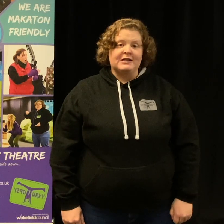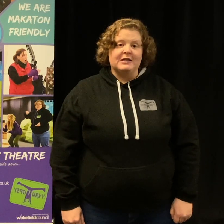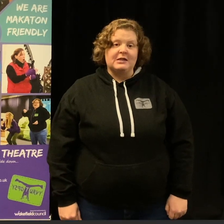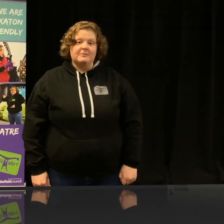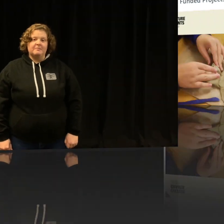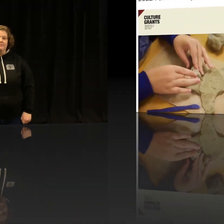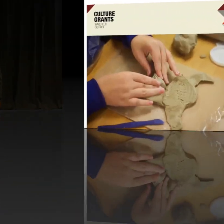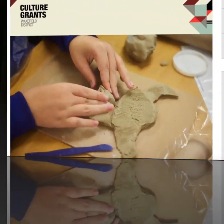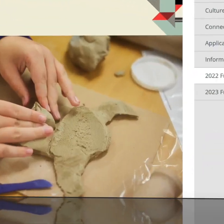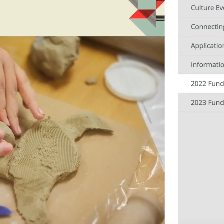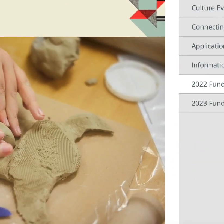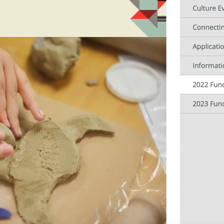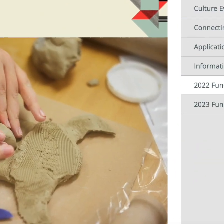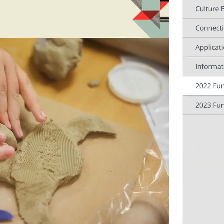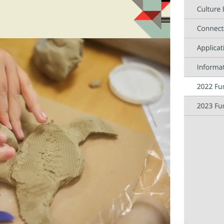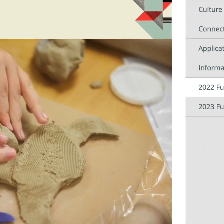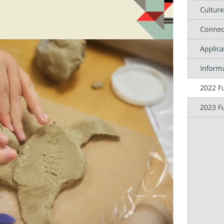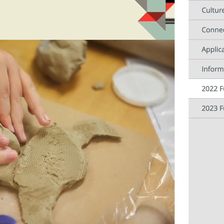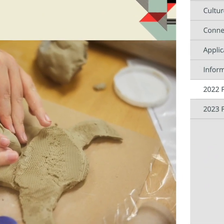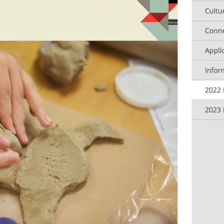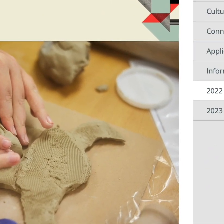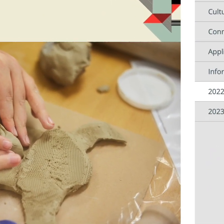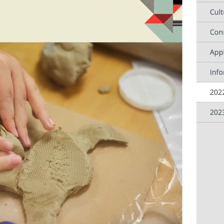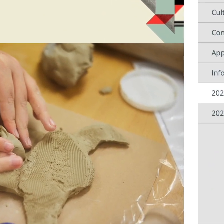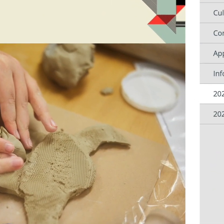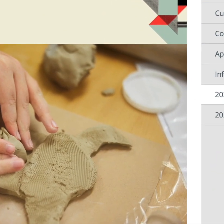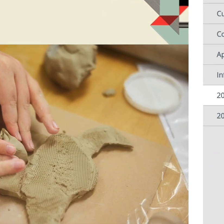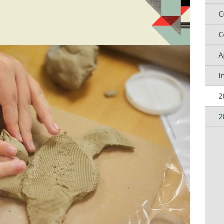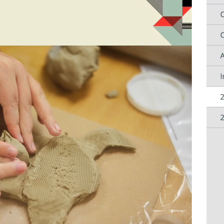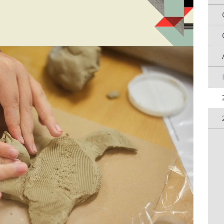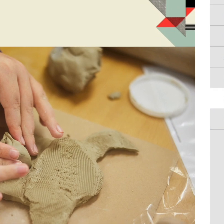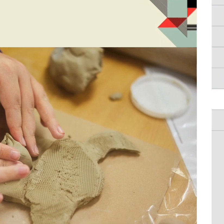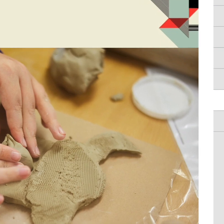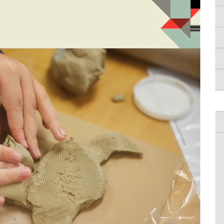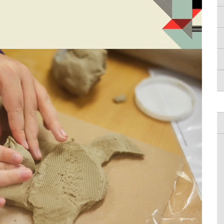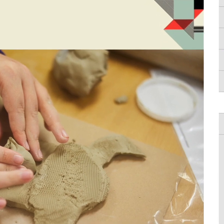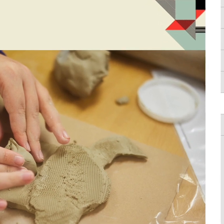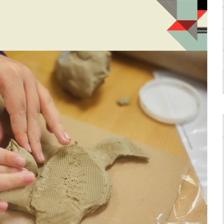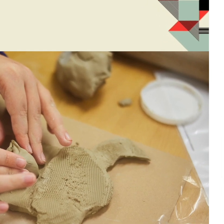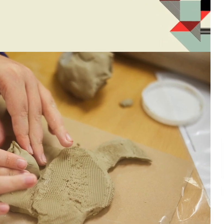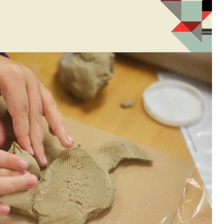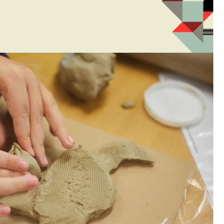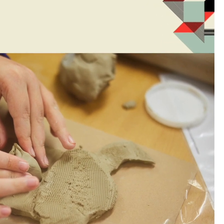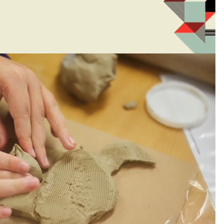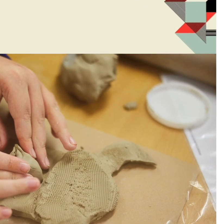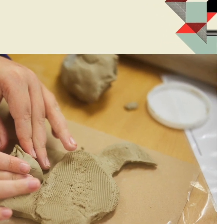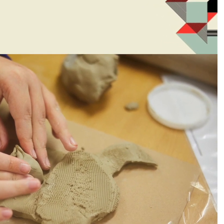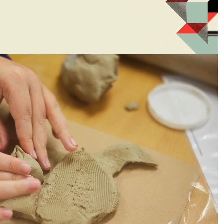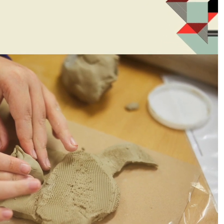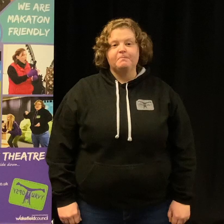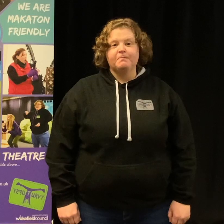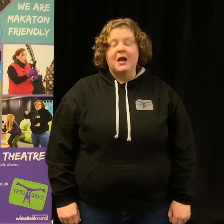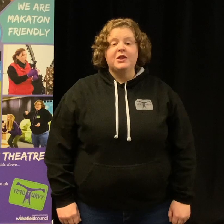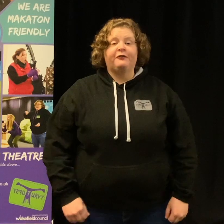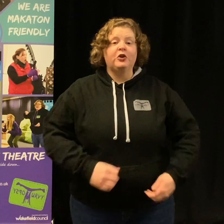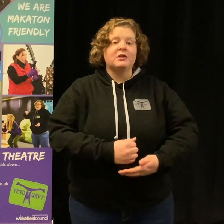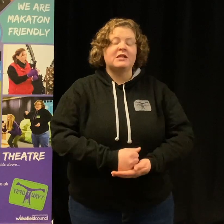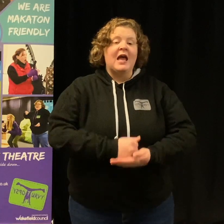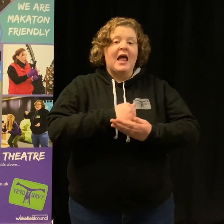audiences. We applied for a Culture for Everyone grant from Wakefield Council. The funds helped